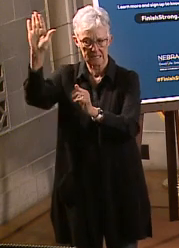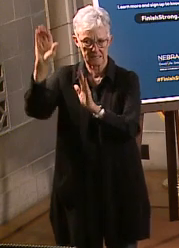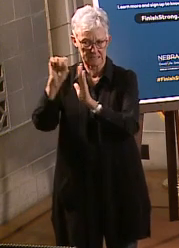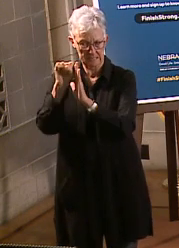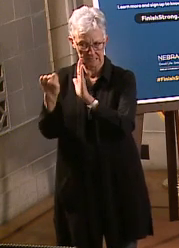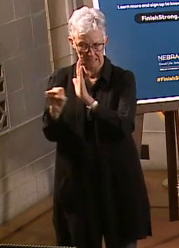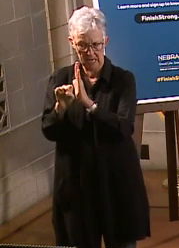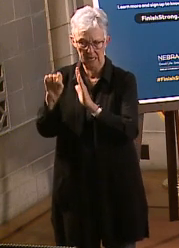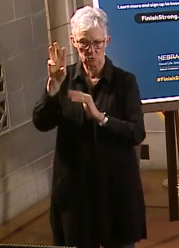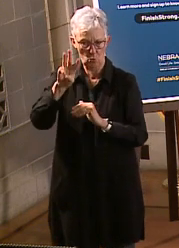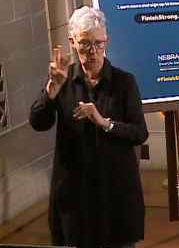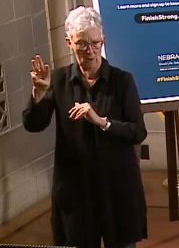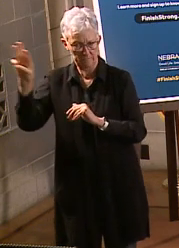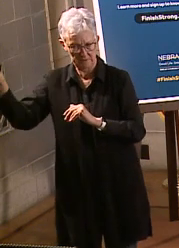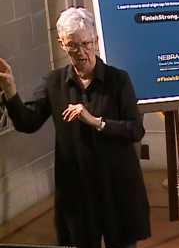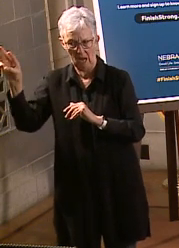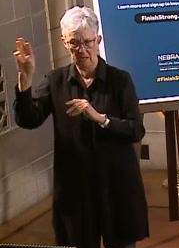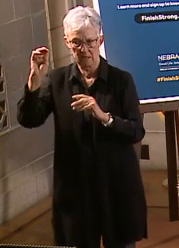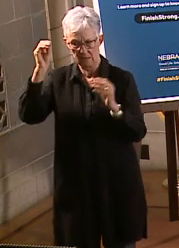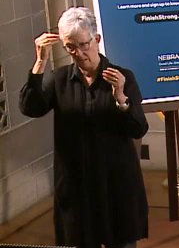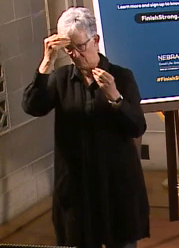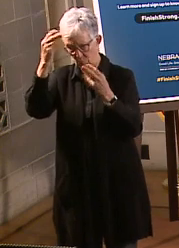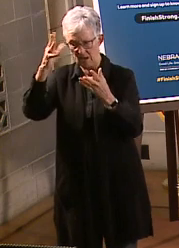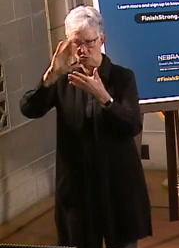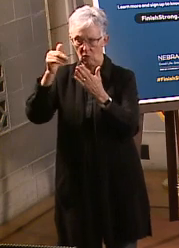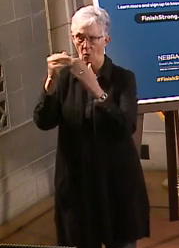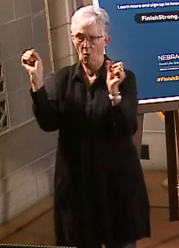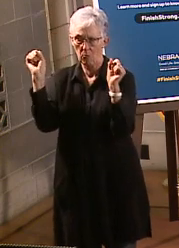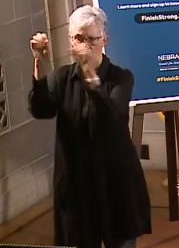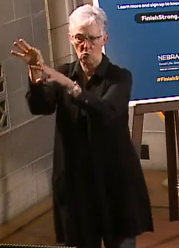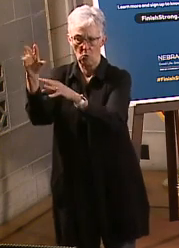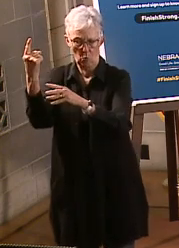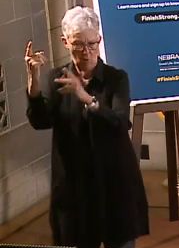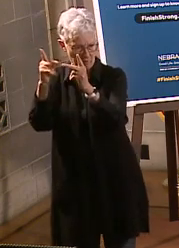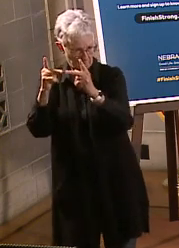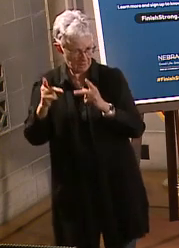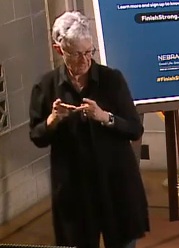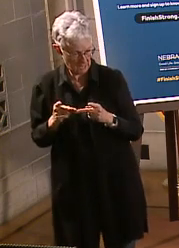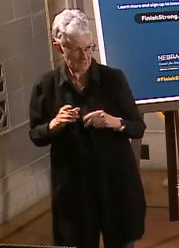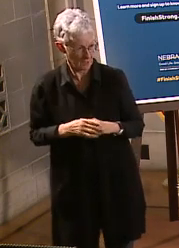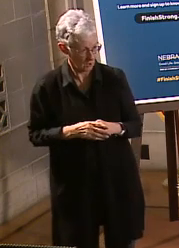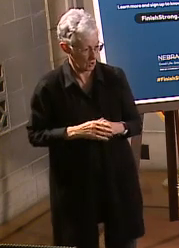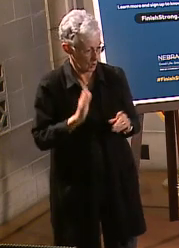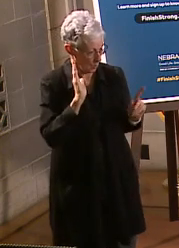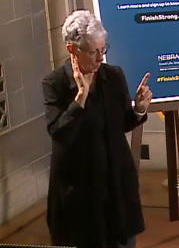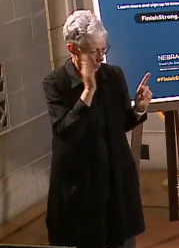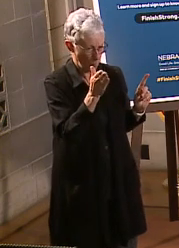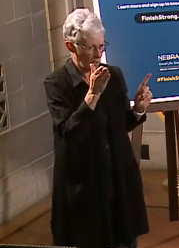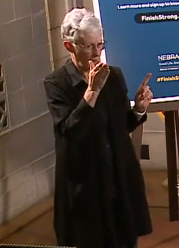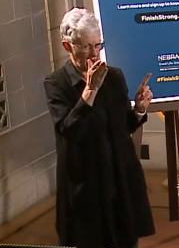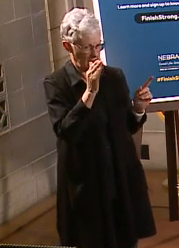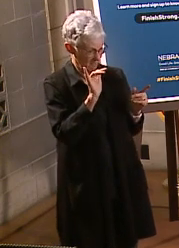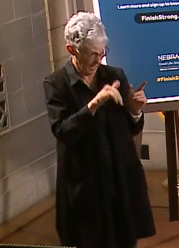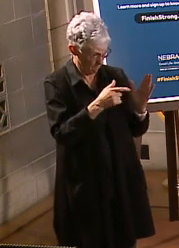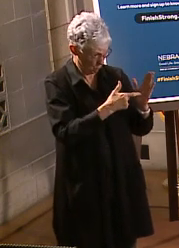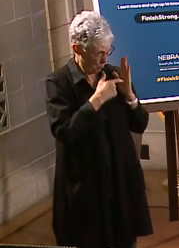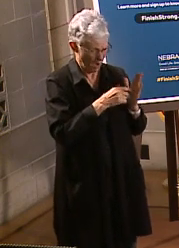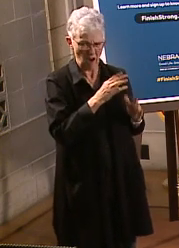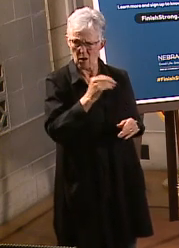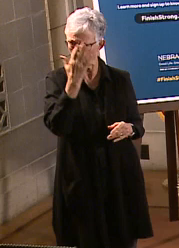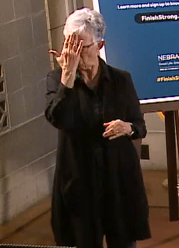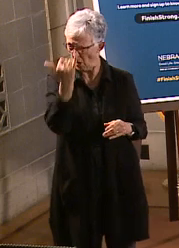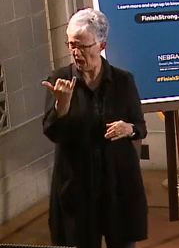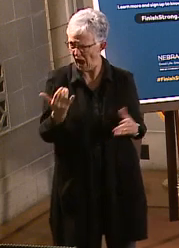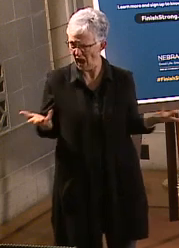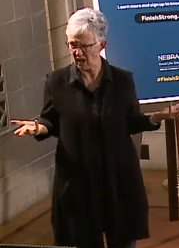another date? Will this be established through DHM? If so, why require this change late in the game? It's